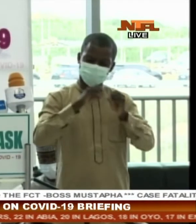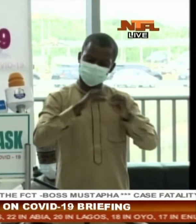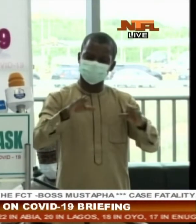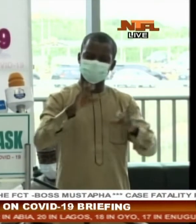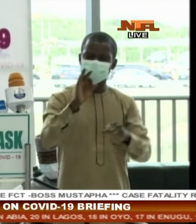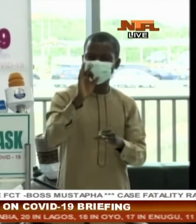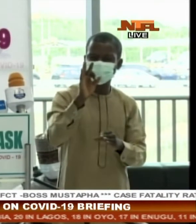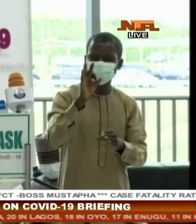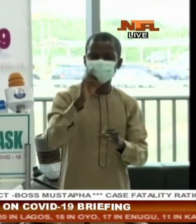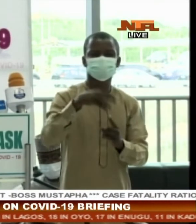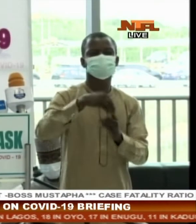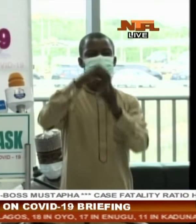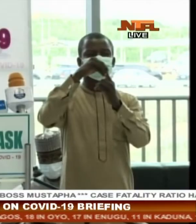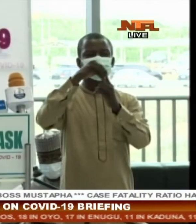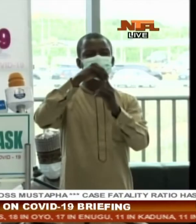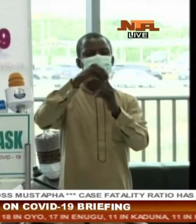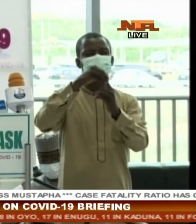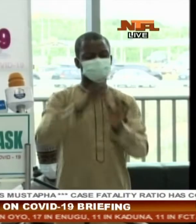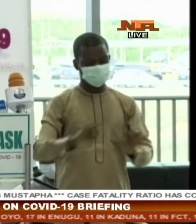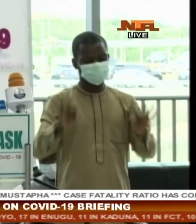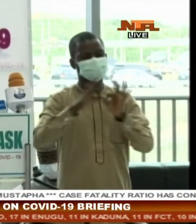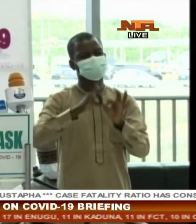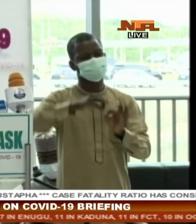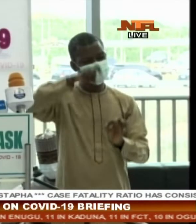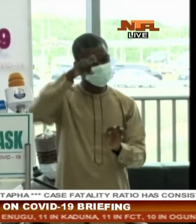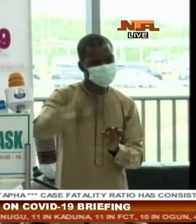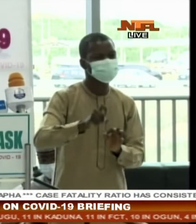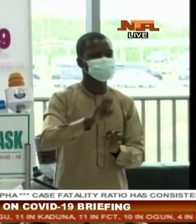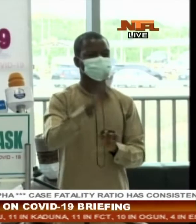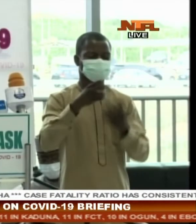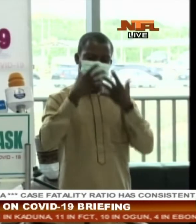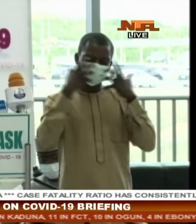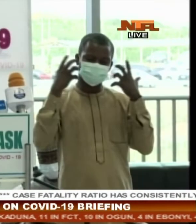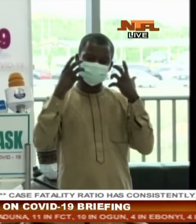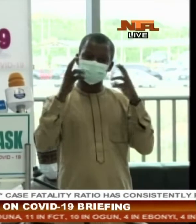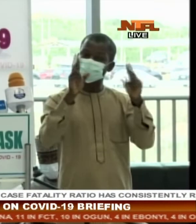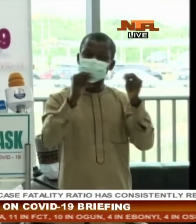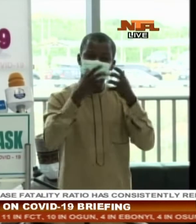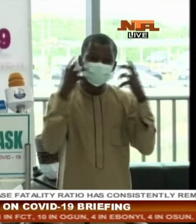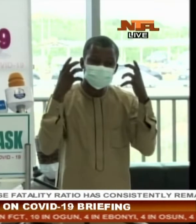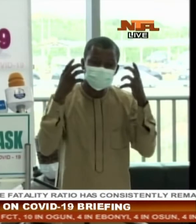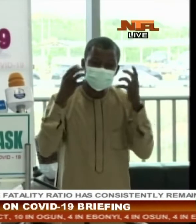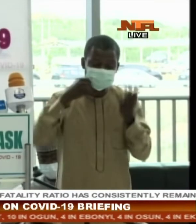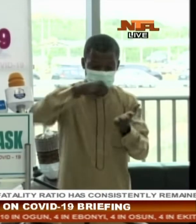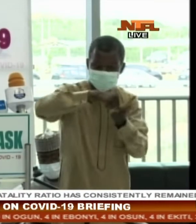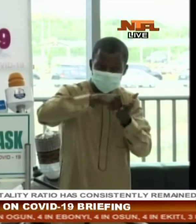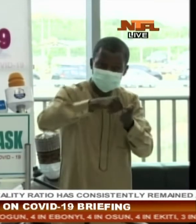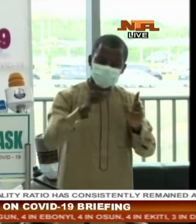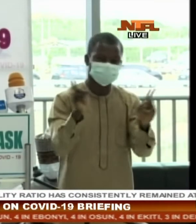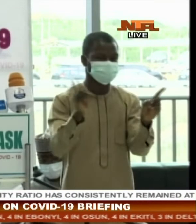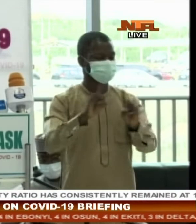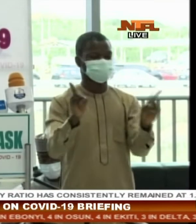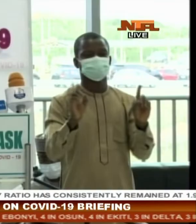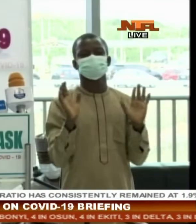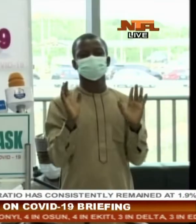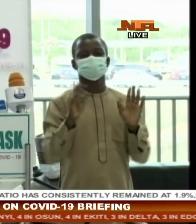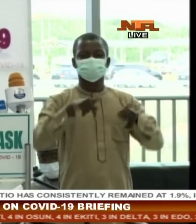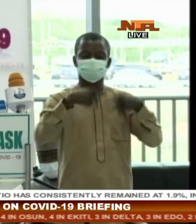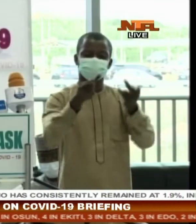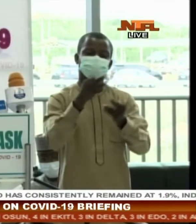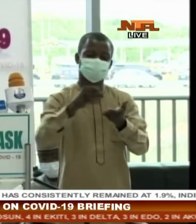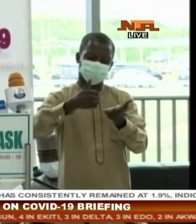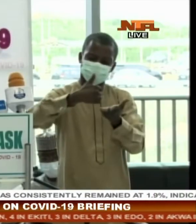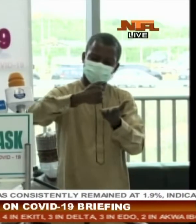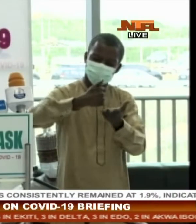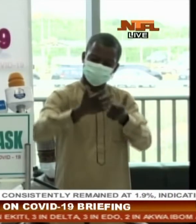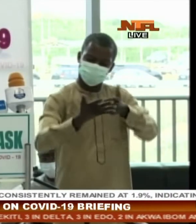the mandatory use of face mask, no voting, provision of hand sanitizers at polling